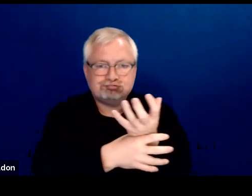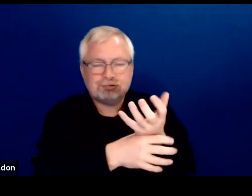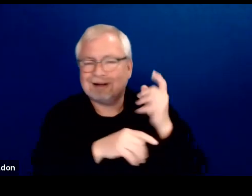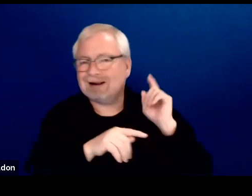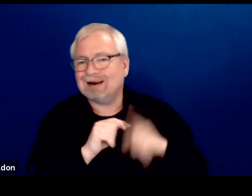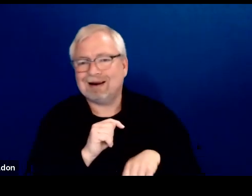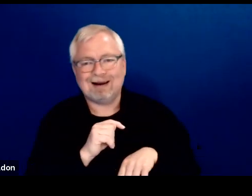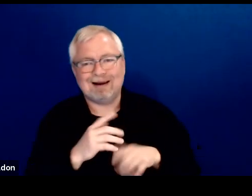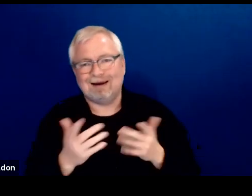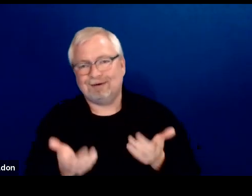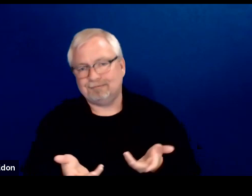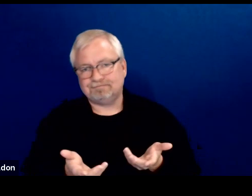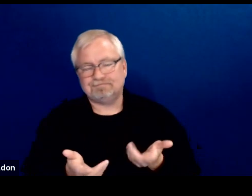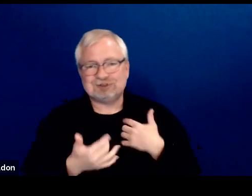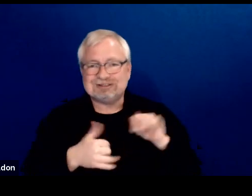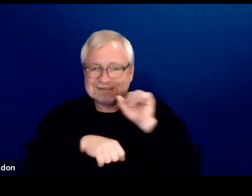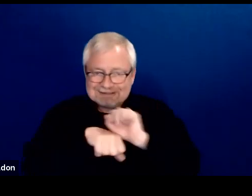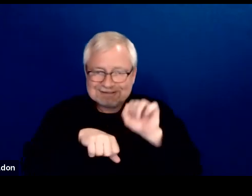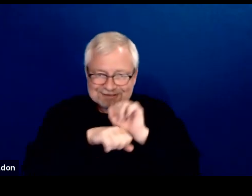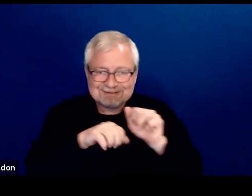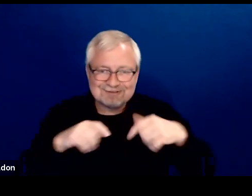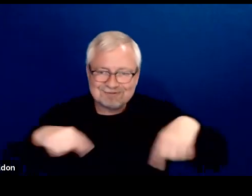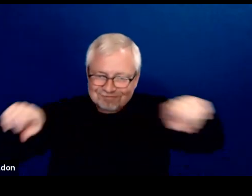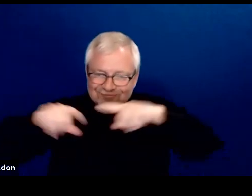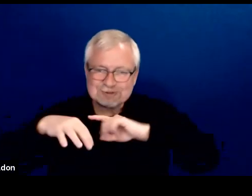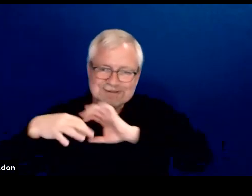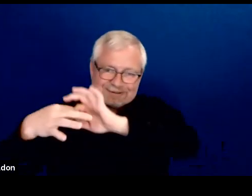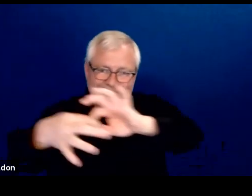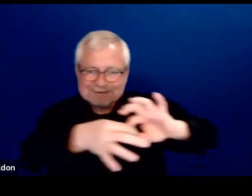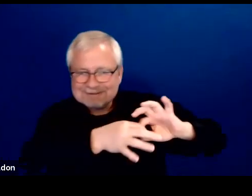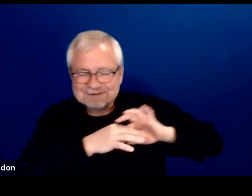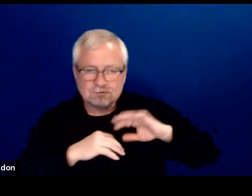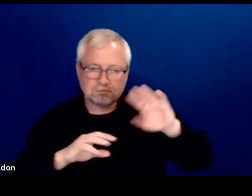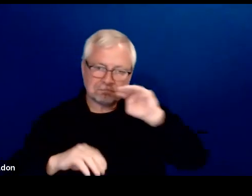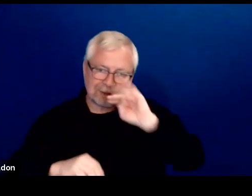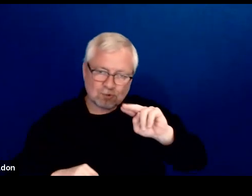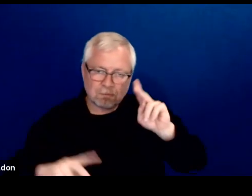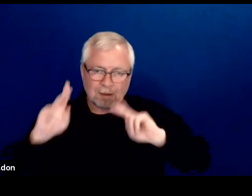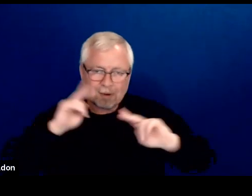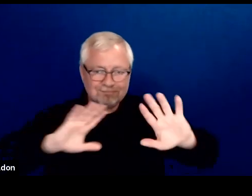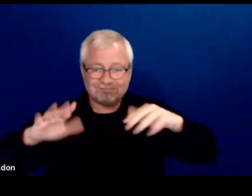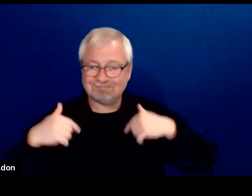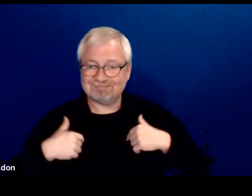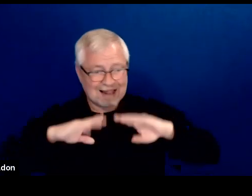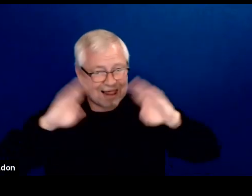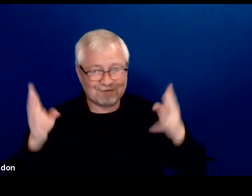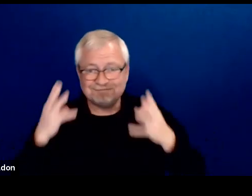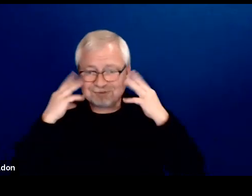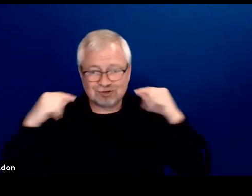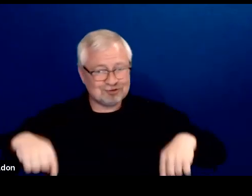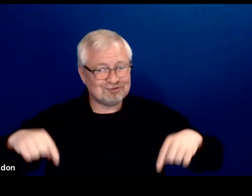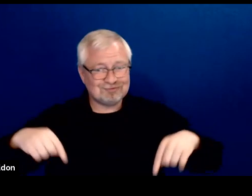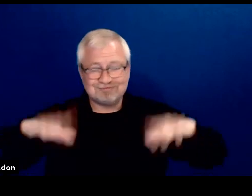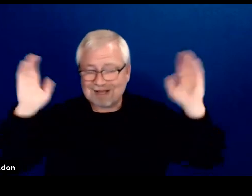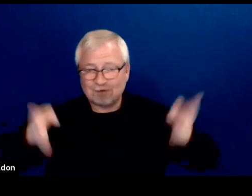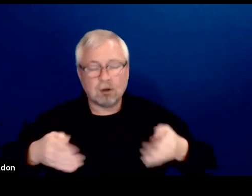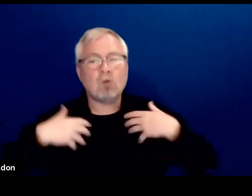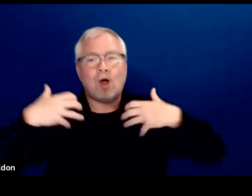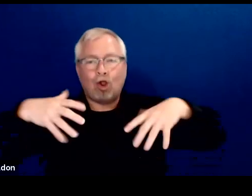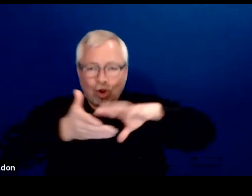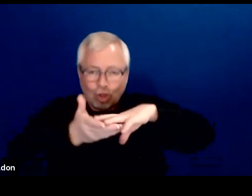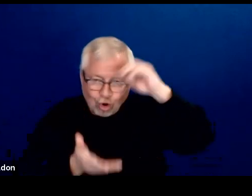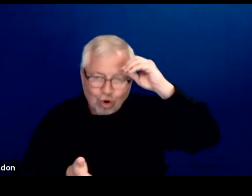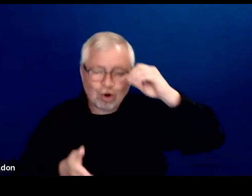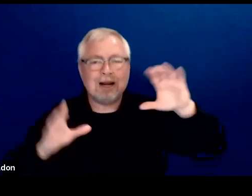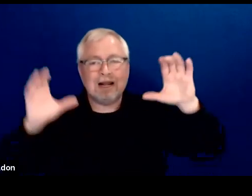just keep reminding Minnesotans, this hasn't been done before. So we're learning, listening, and being smart about it. And this either or, I'll go